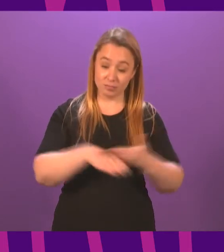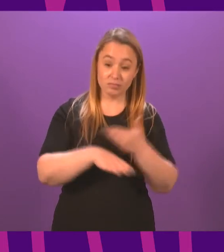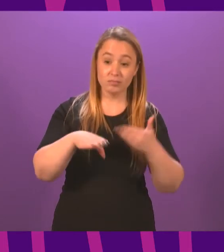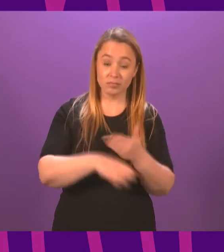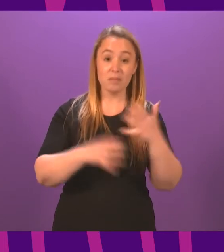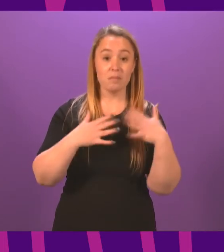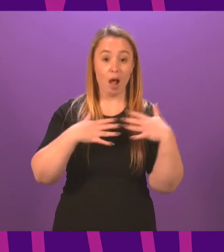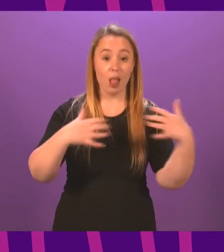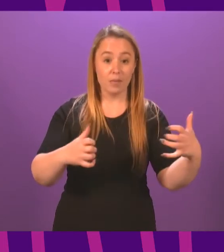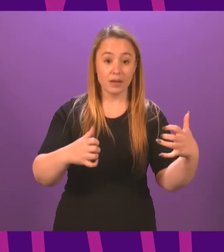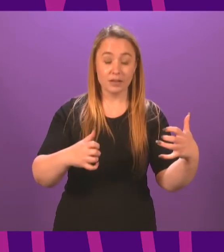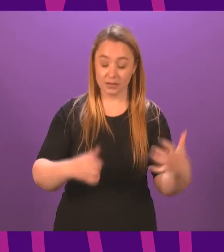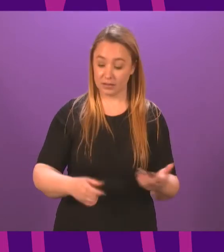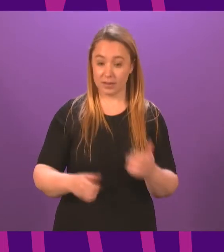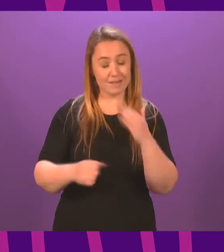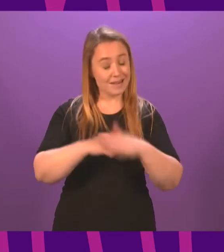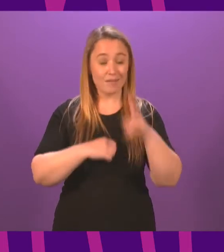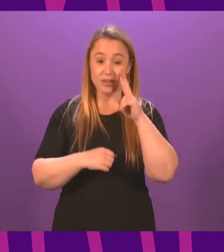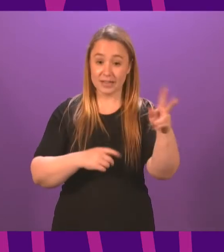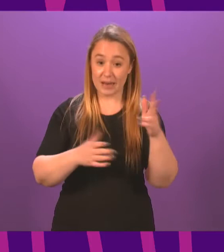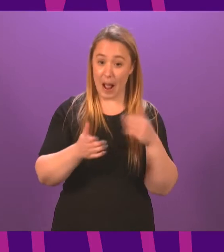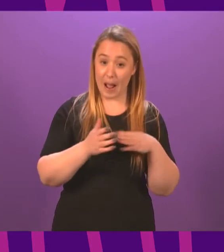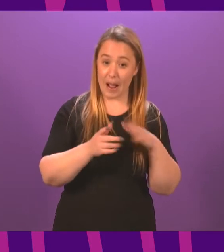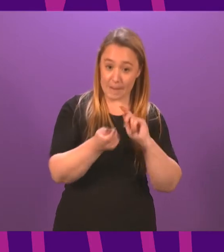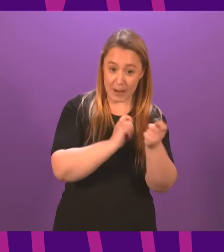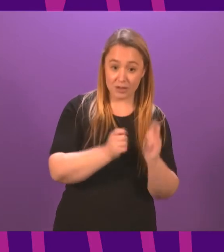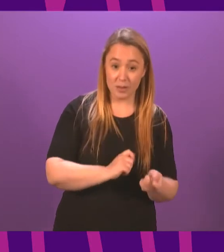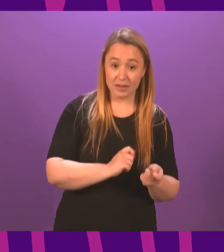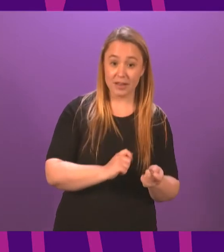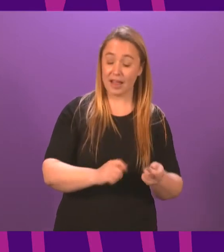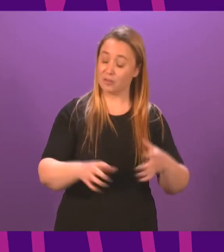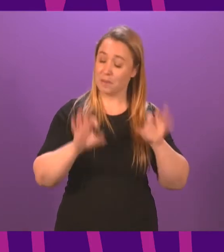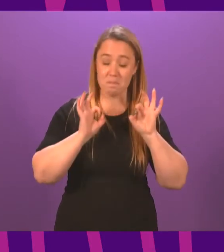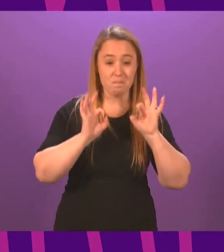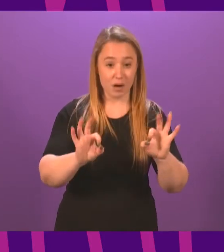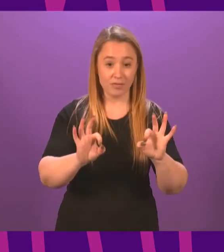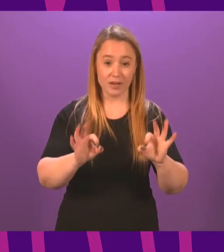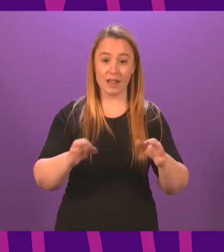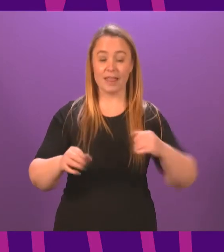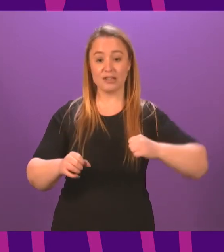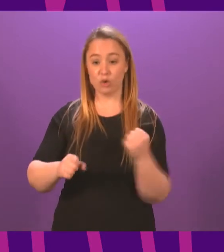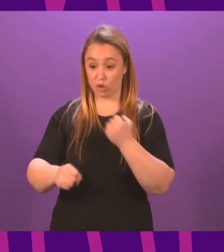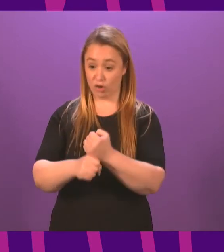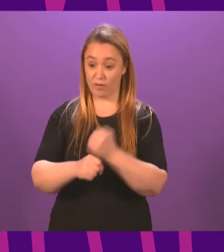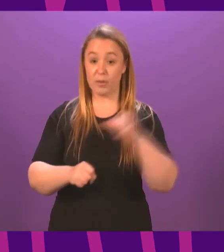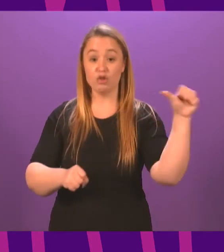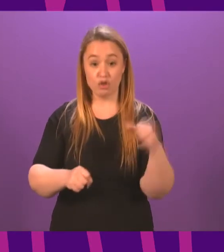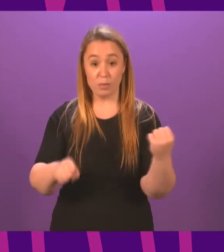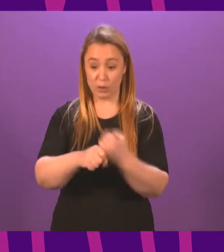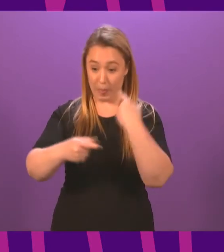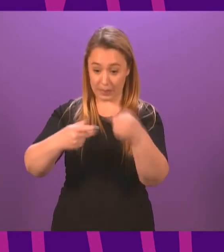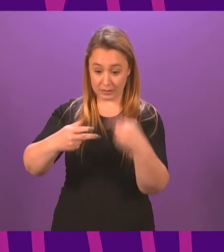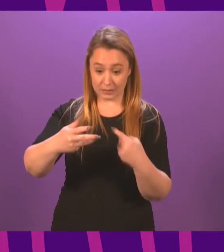an amendment from another party which so hits the nail on the head about what the Scottish Government should be doing to save